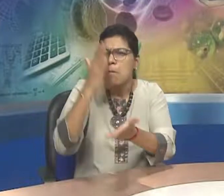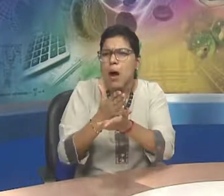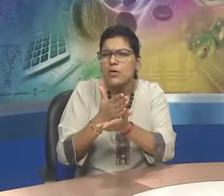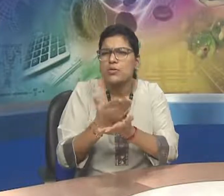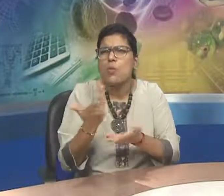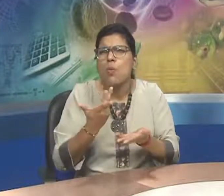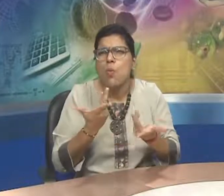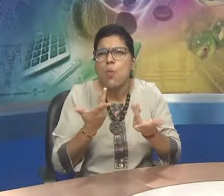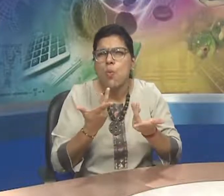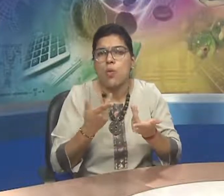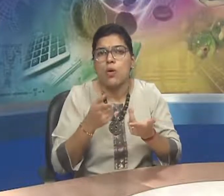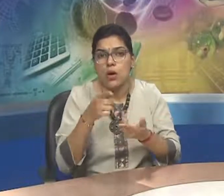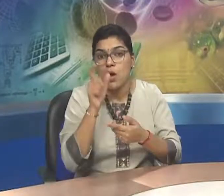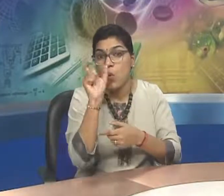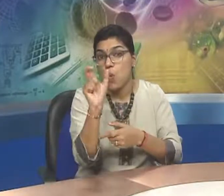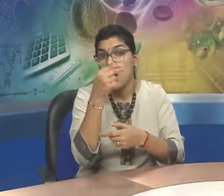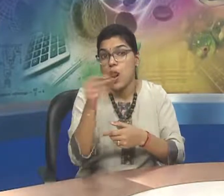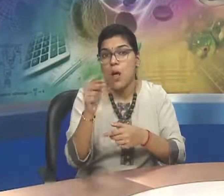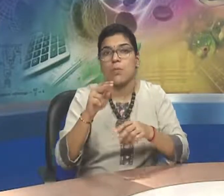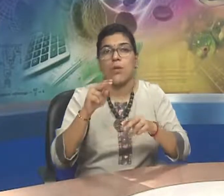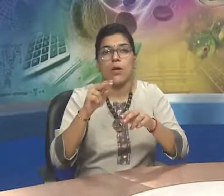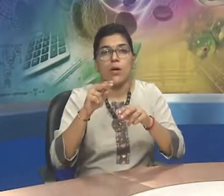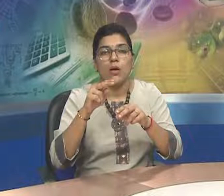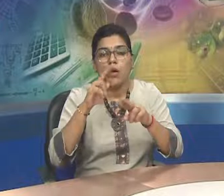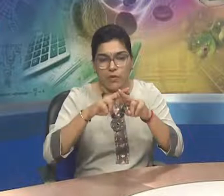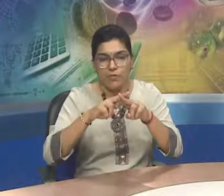Prohibition, as we have already covered,